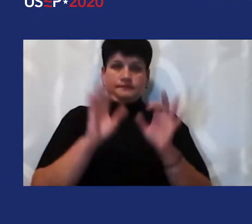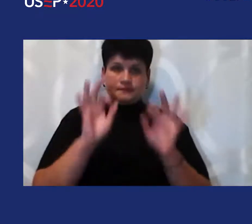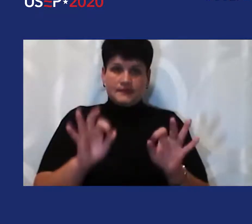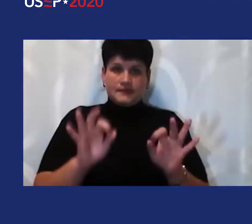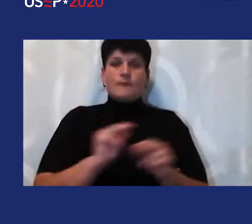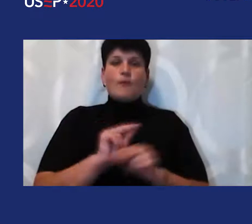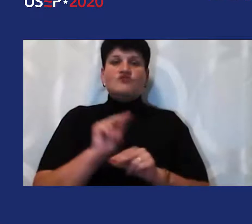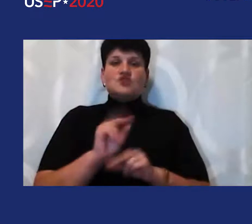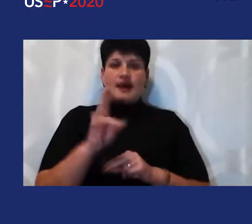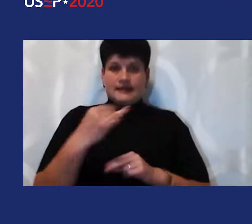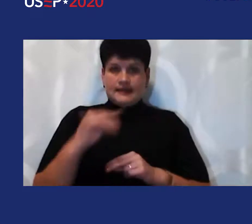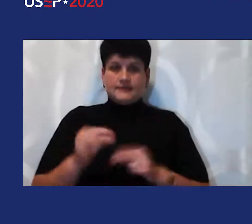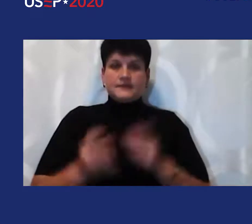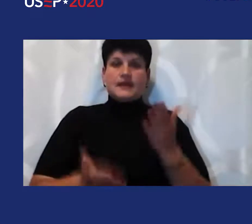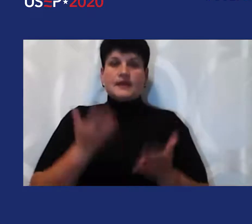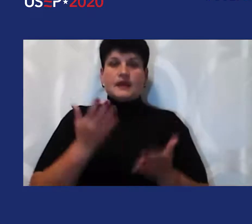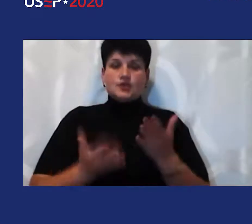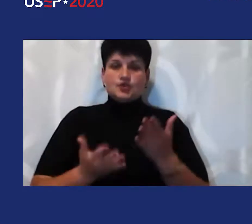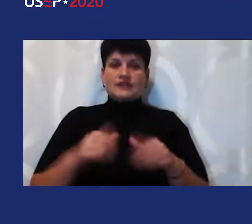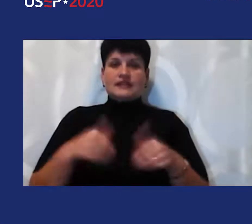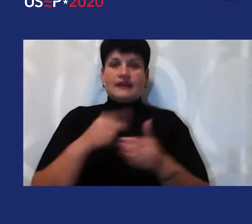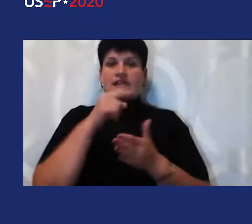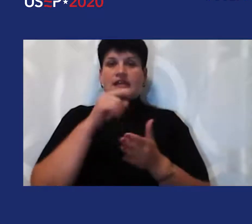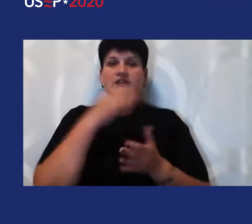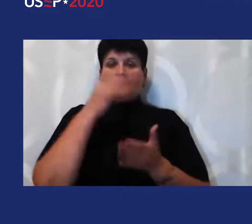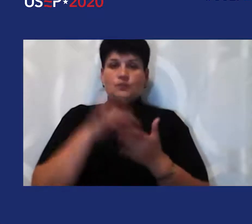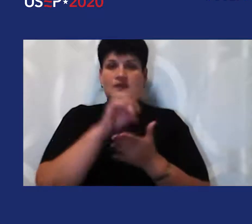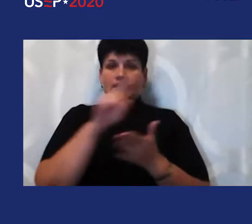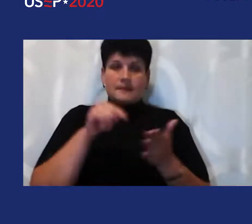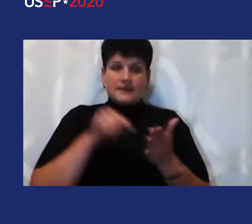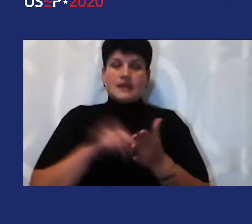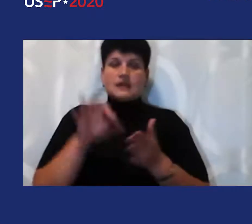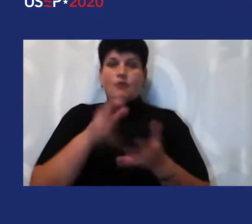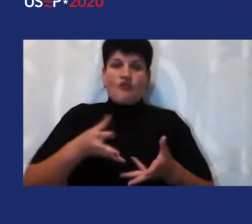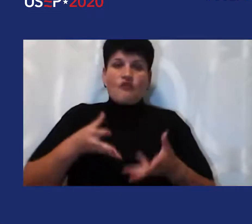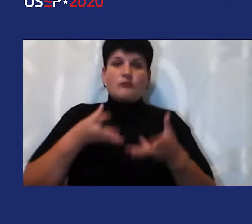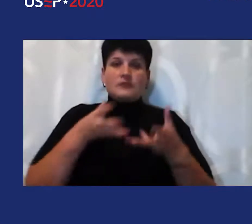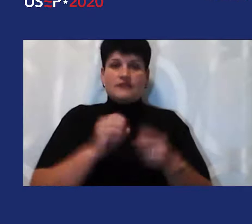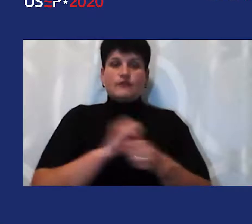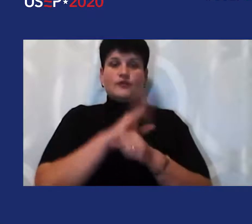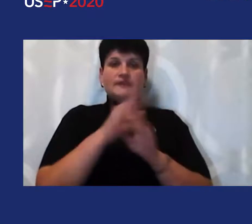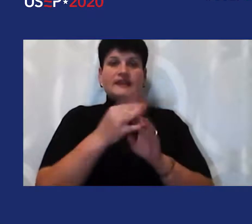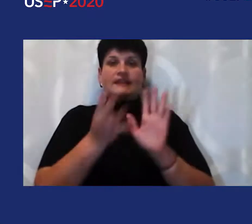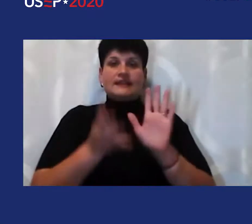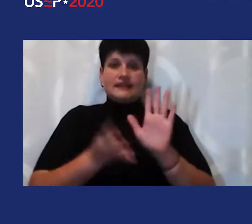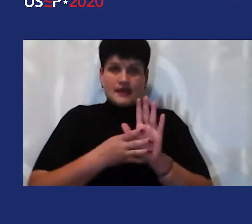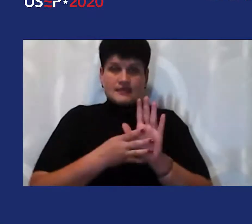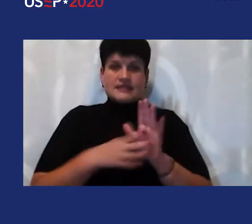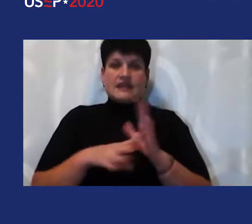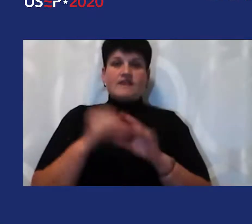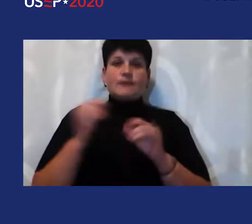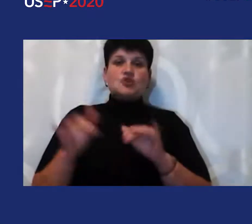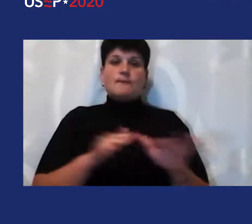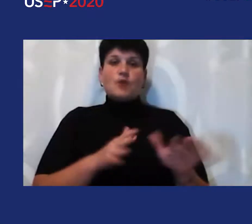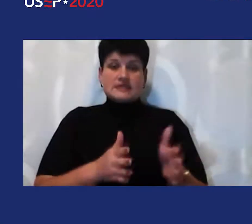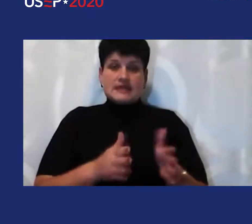be timely and relevant. If we discuss the impact that the COVID-19